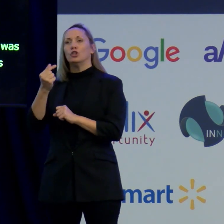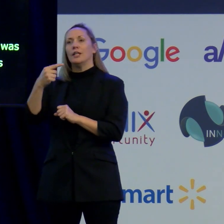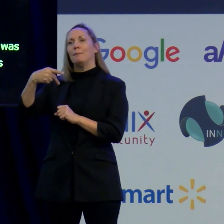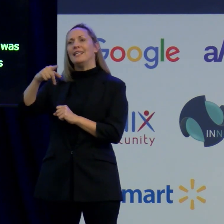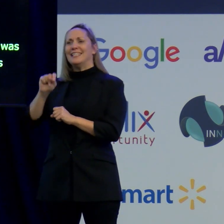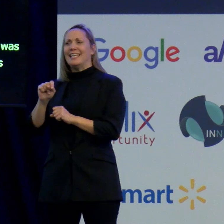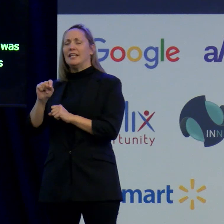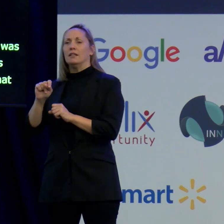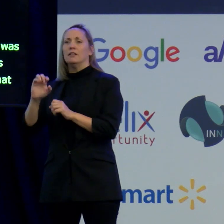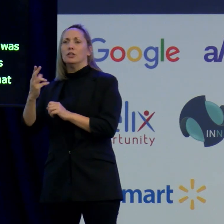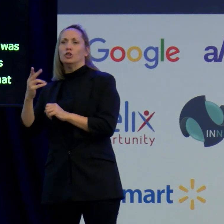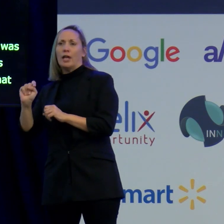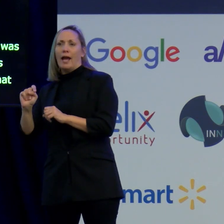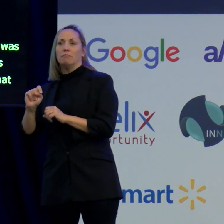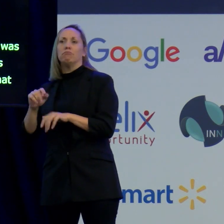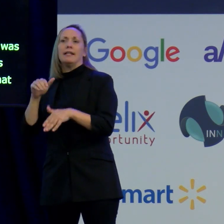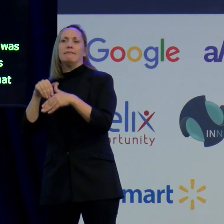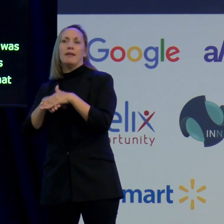is accessible?